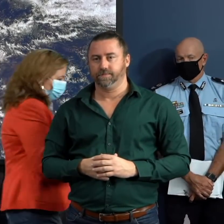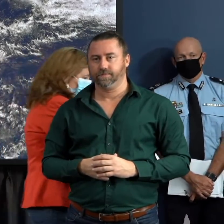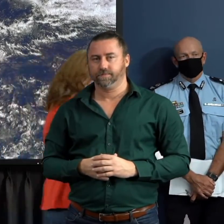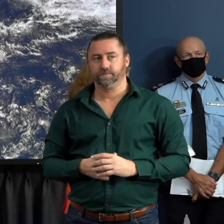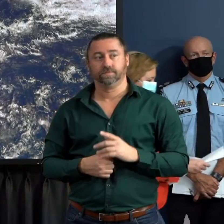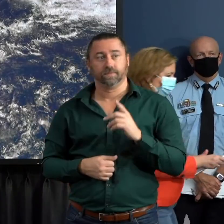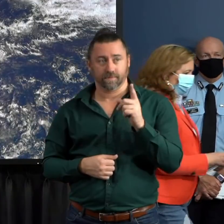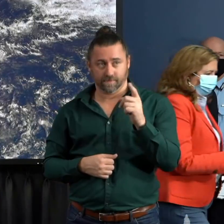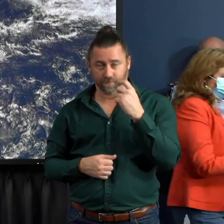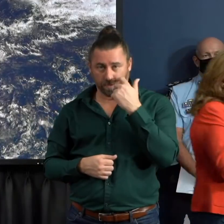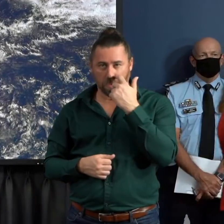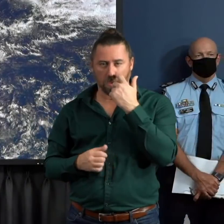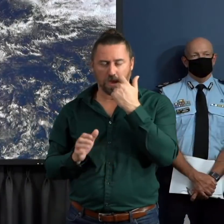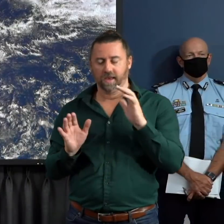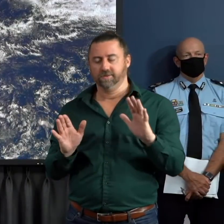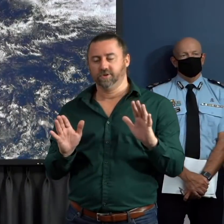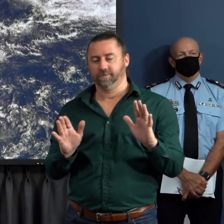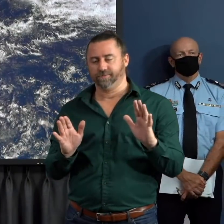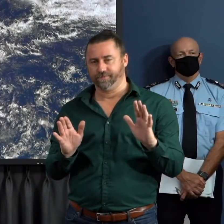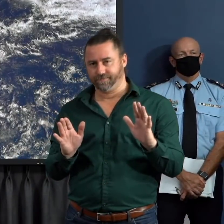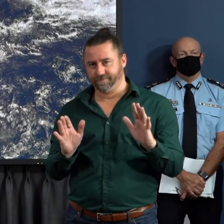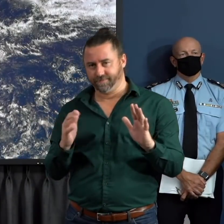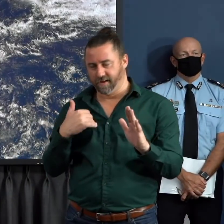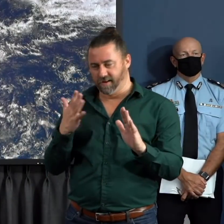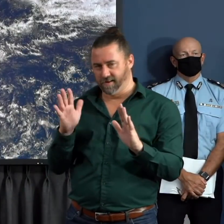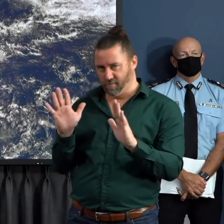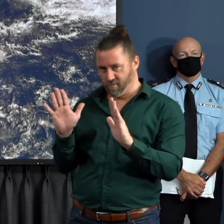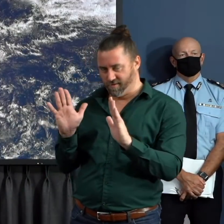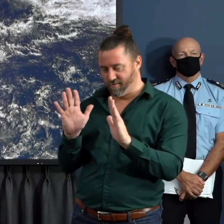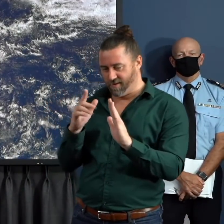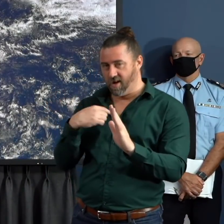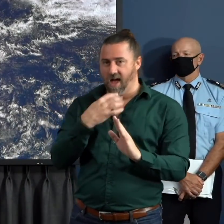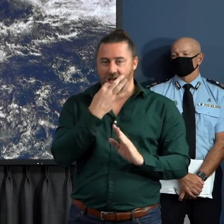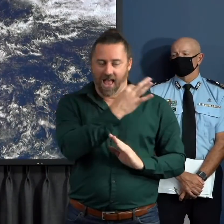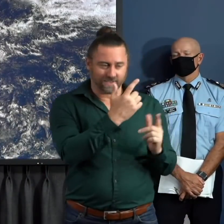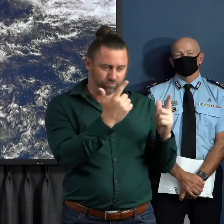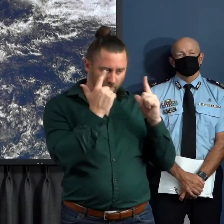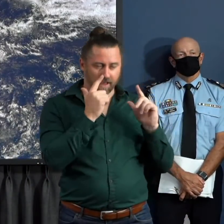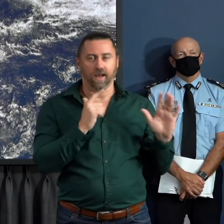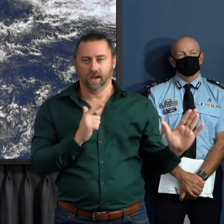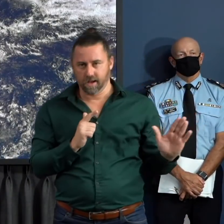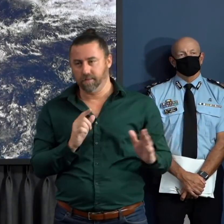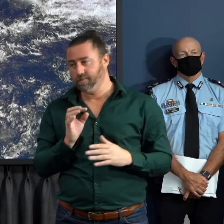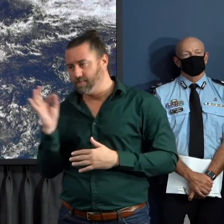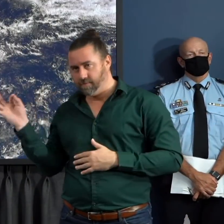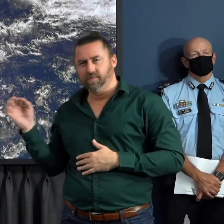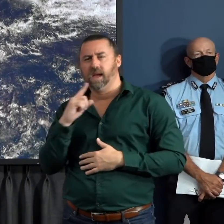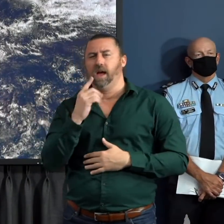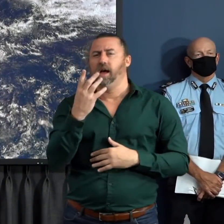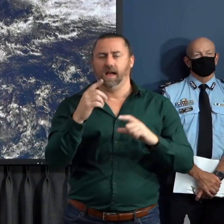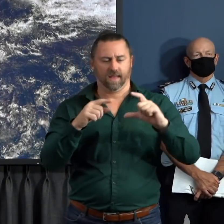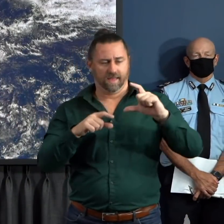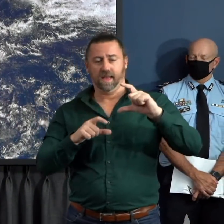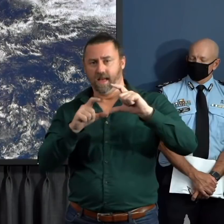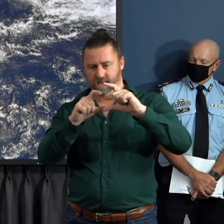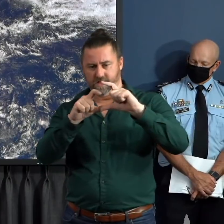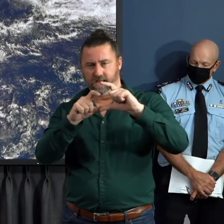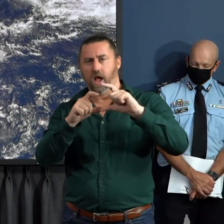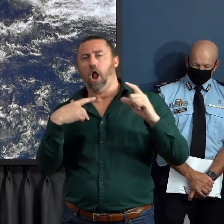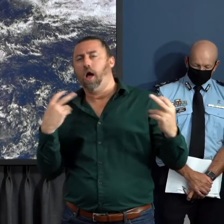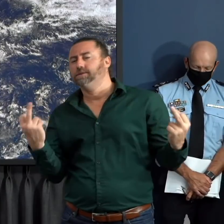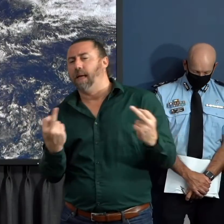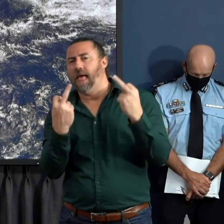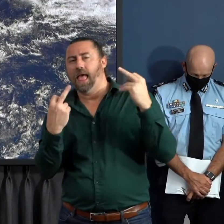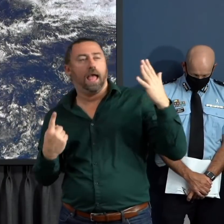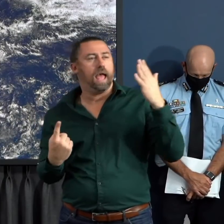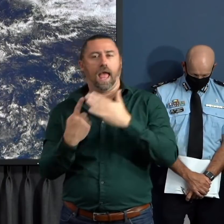Graham, can we put this context around the question that we put to the Premier, and that was around that 40%. I think a lot